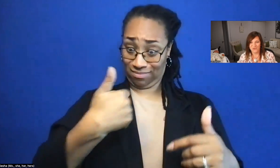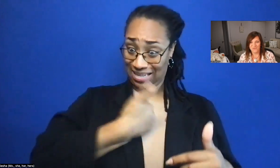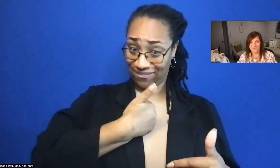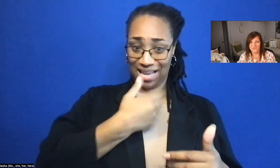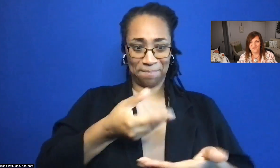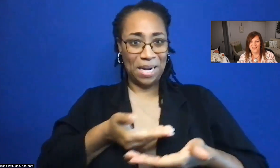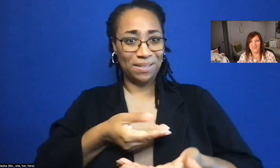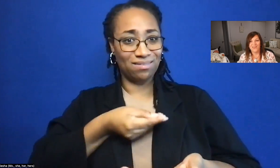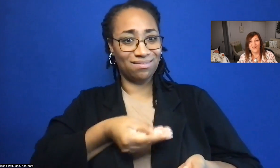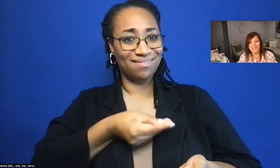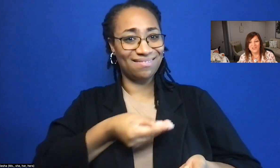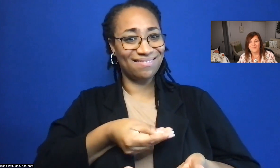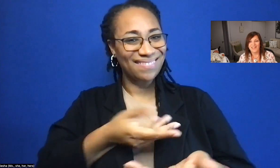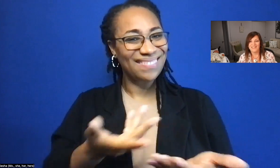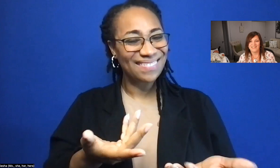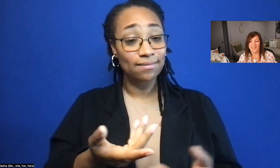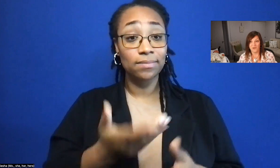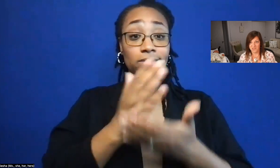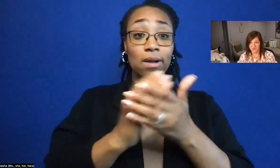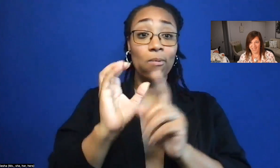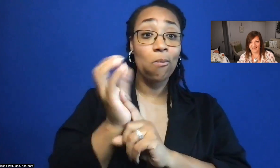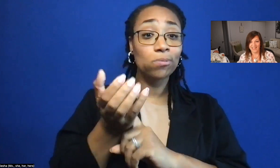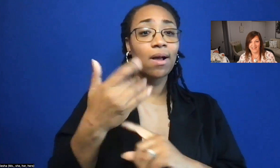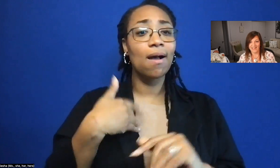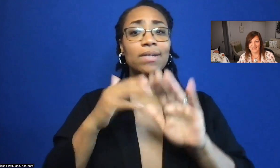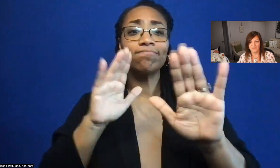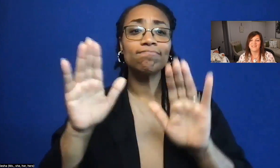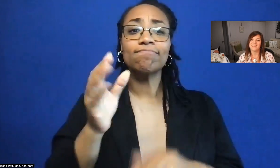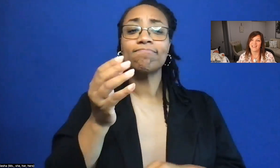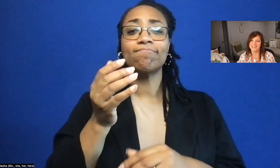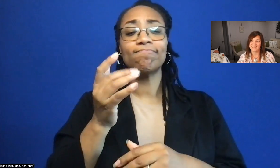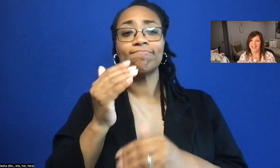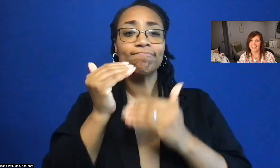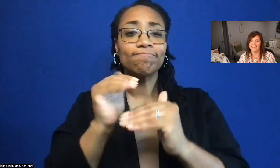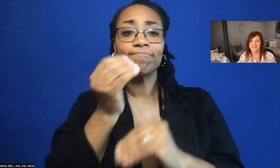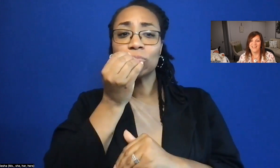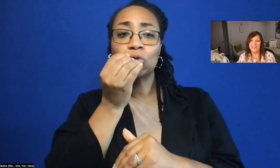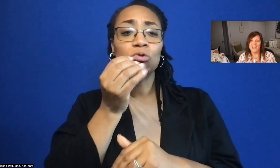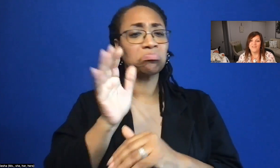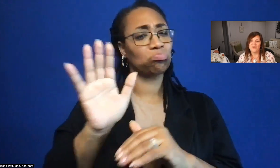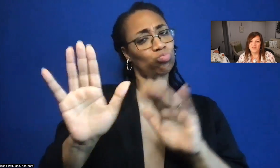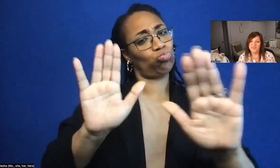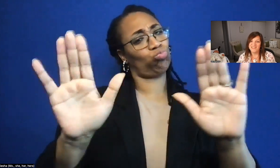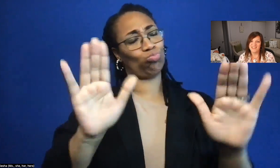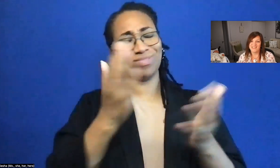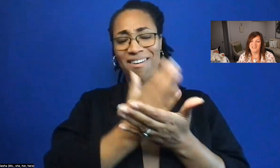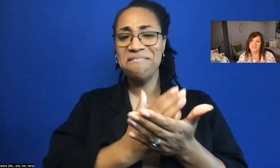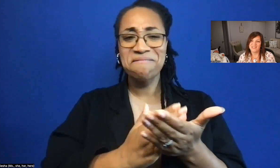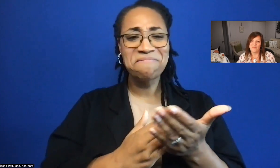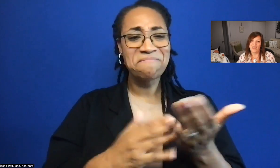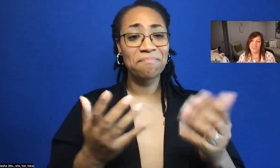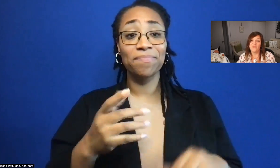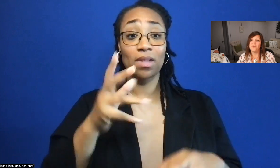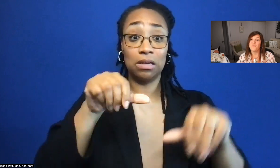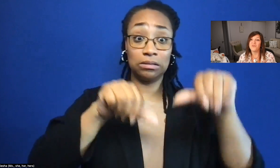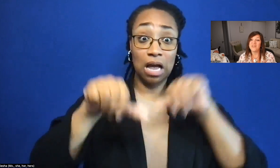two. Culture may dictate what you can and cannot eat, but science does not. If your baby is sensitive to